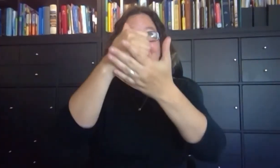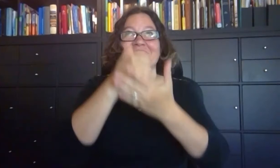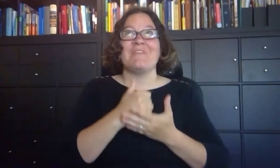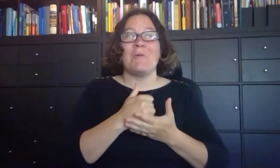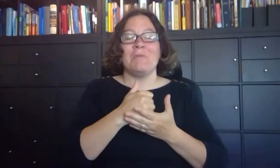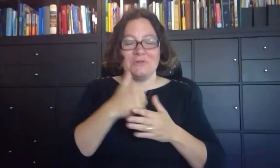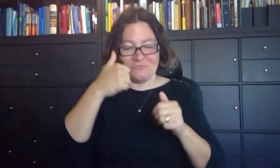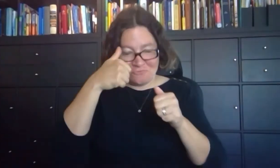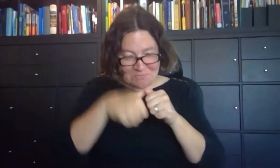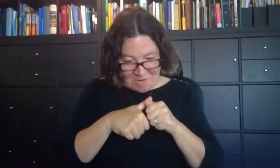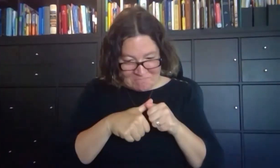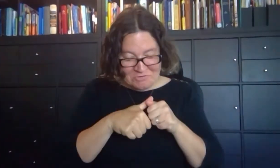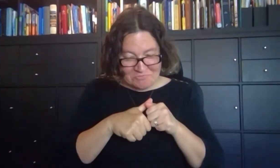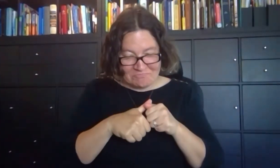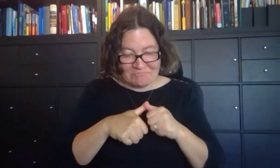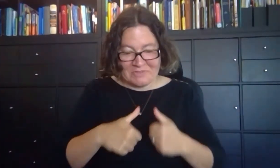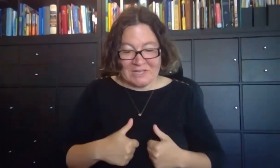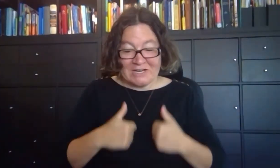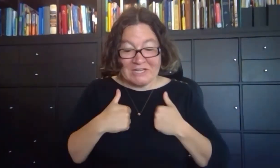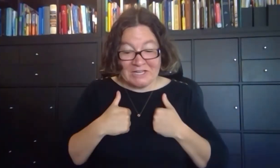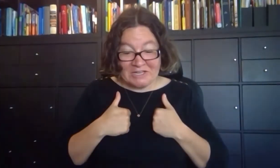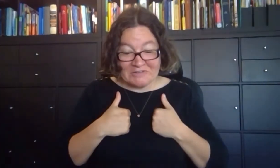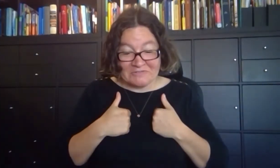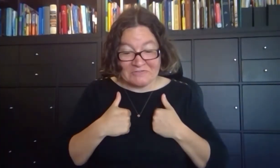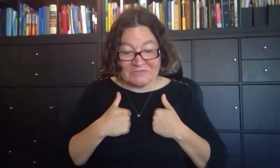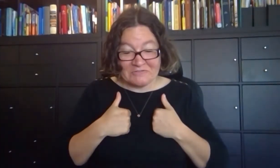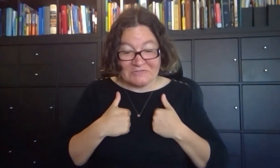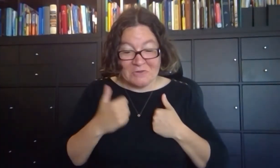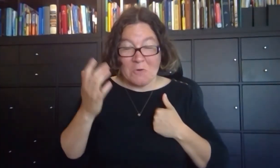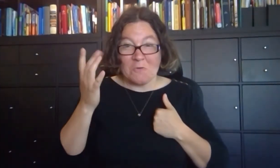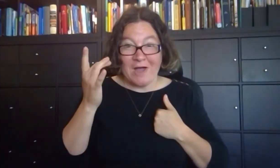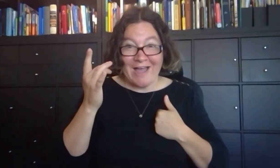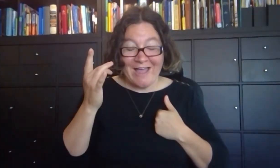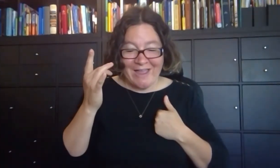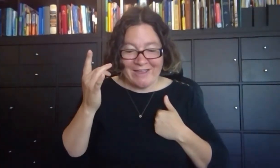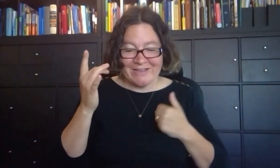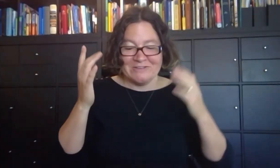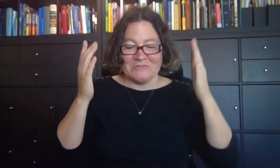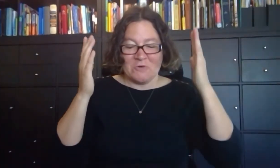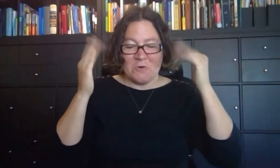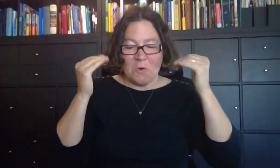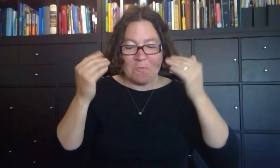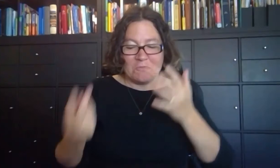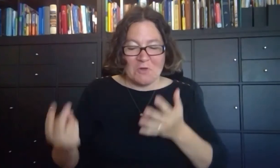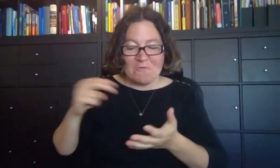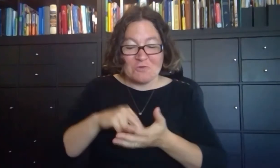life. Help us remember and live so that the hope of